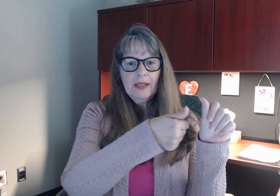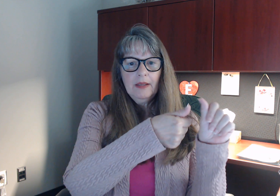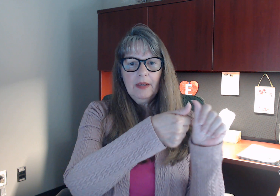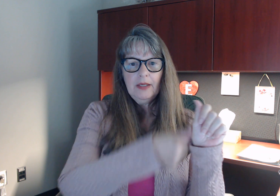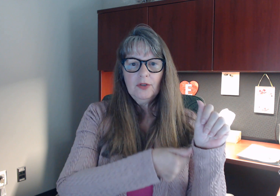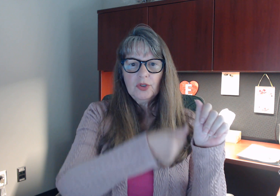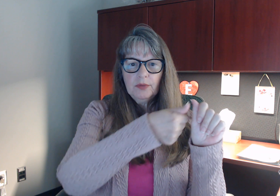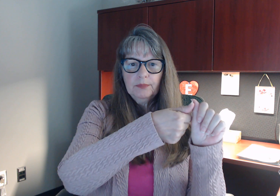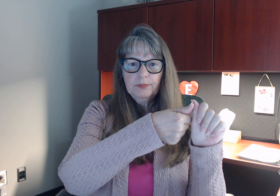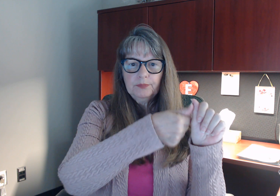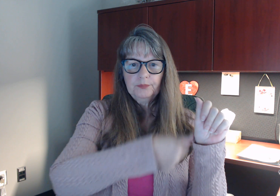Each.